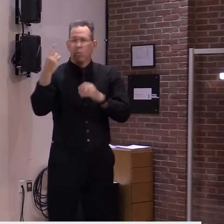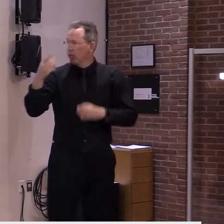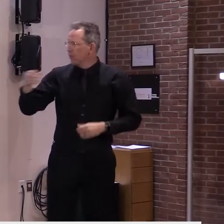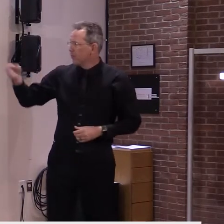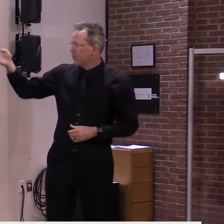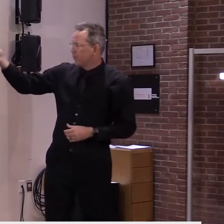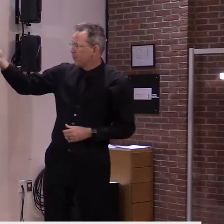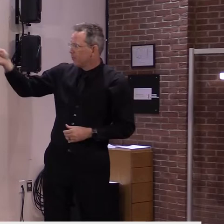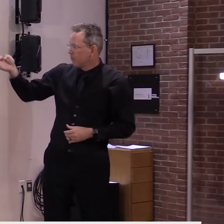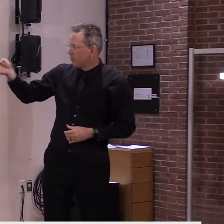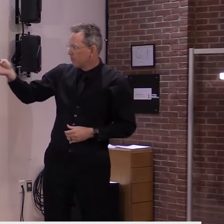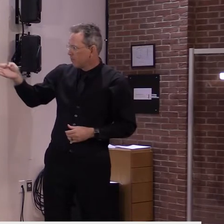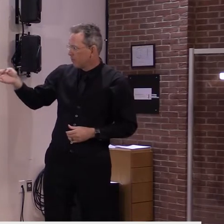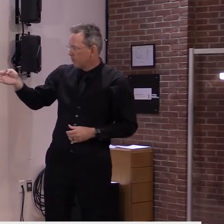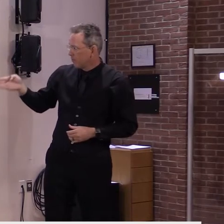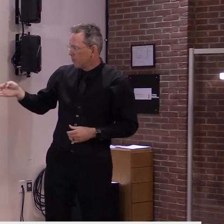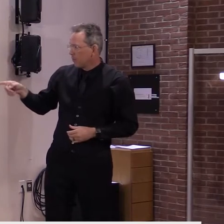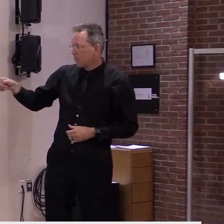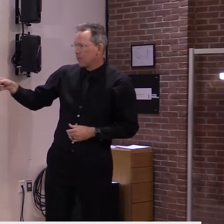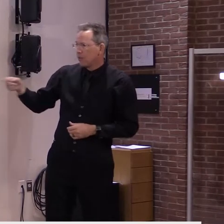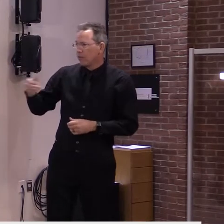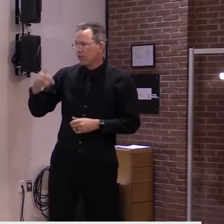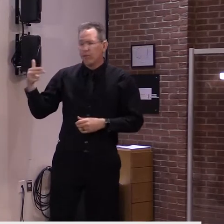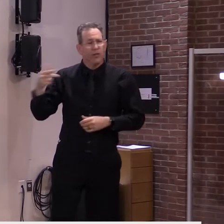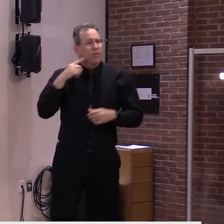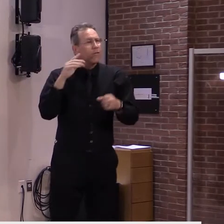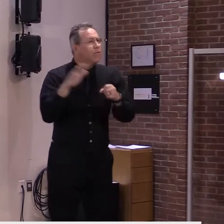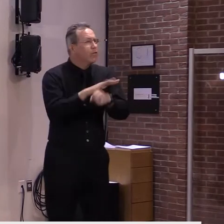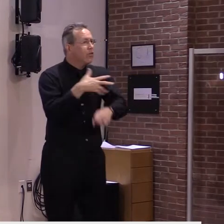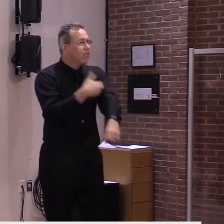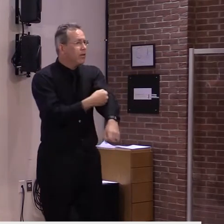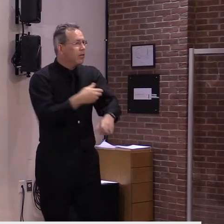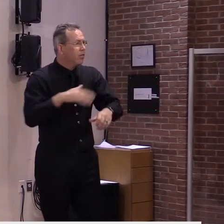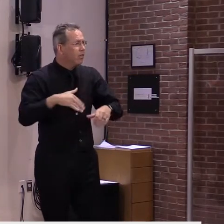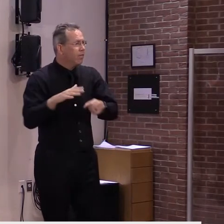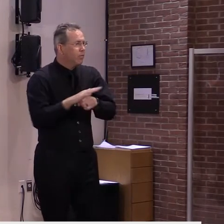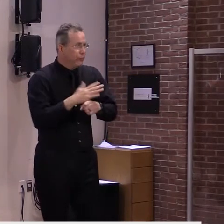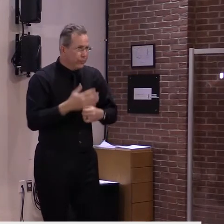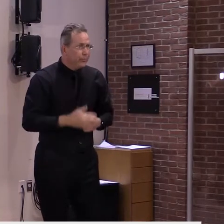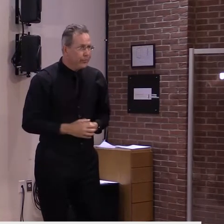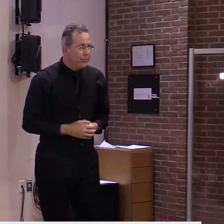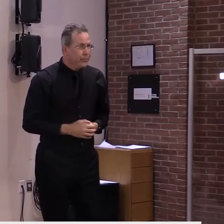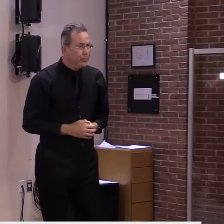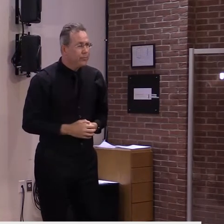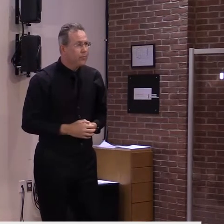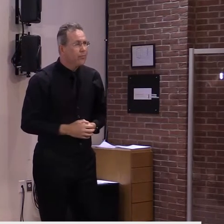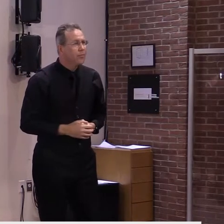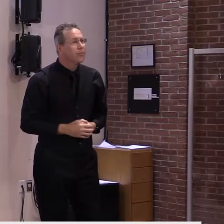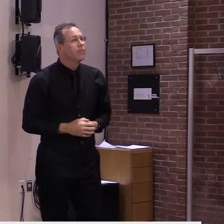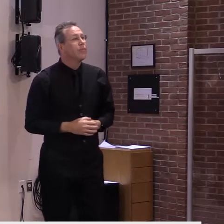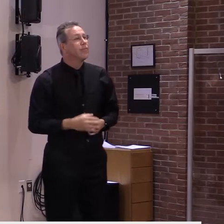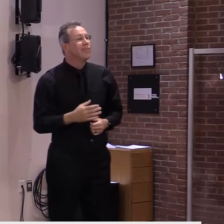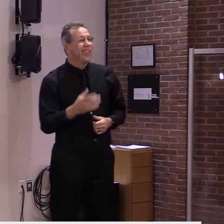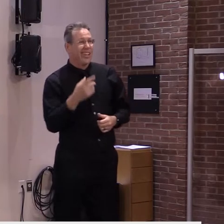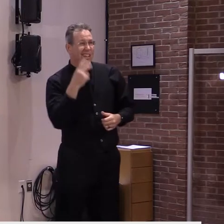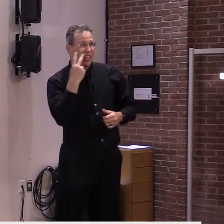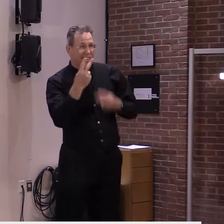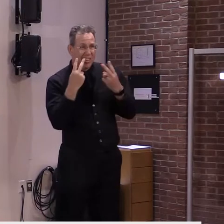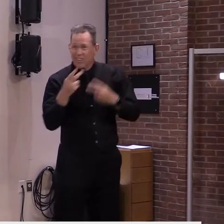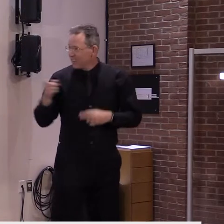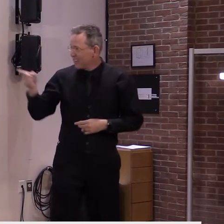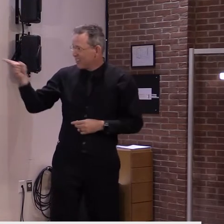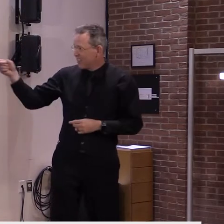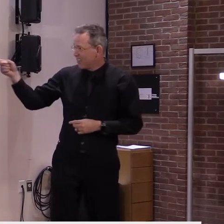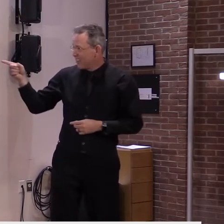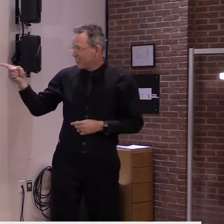total doses administered, the percent of our population with at least one dose, and the percent of those 65 and older who have started and also